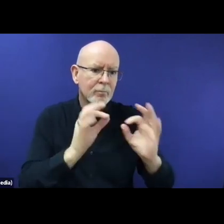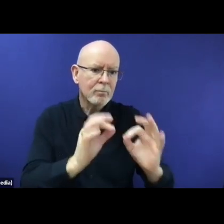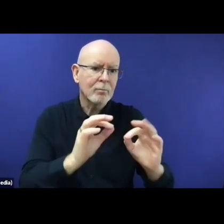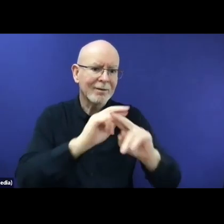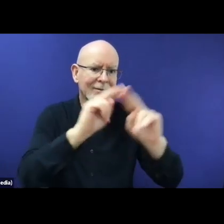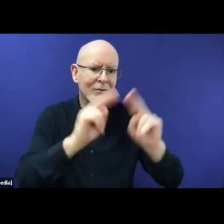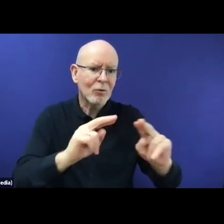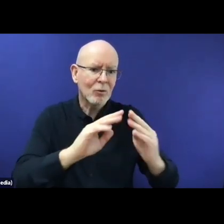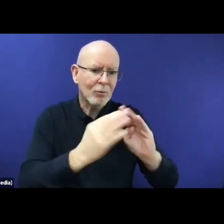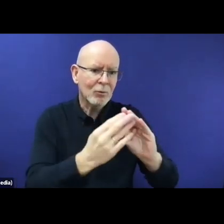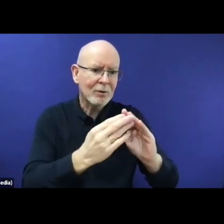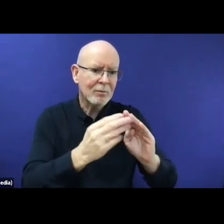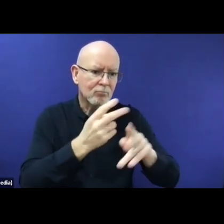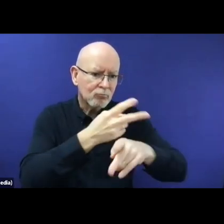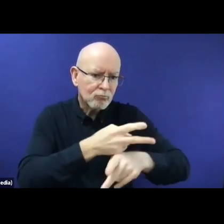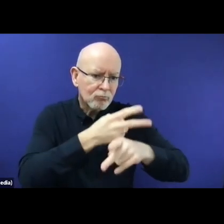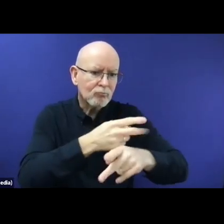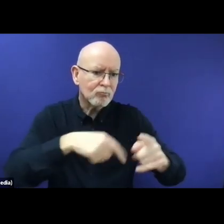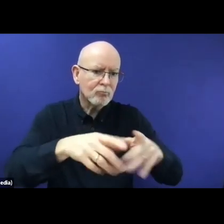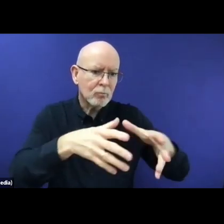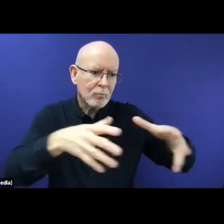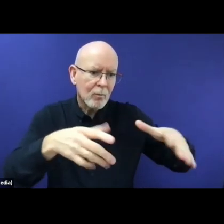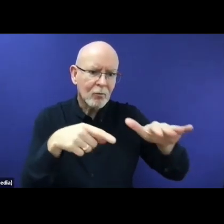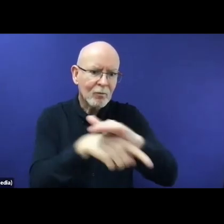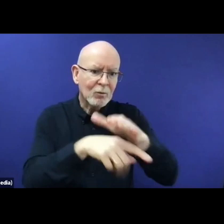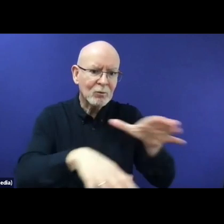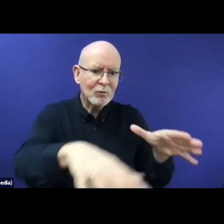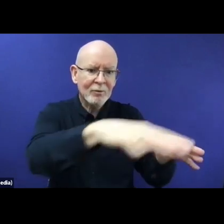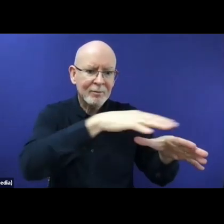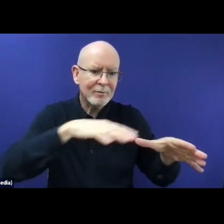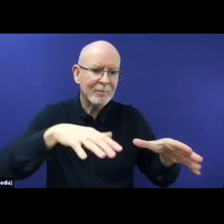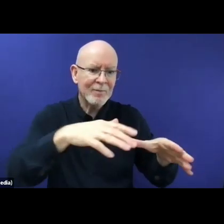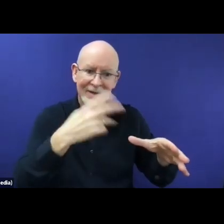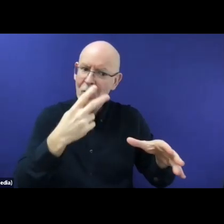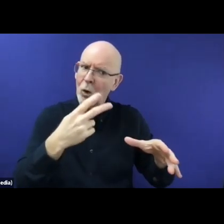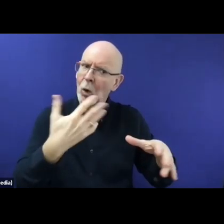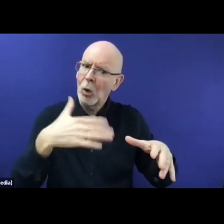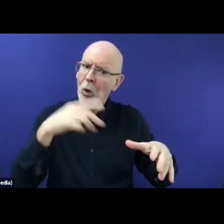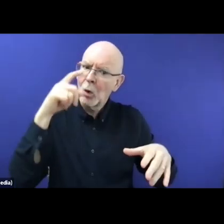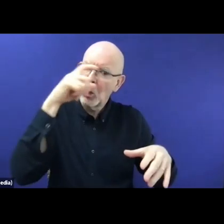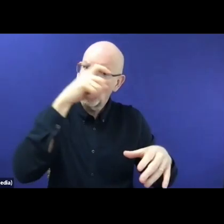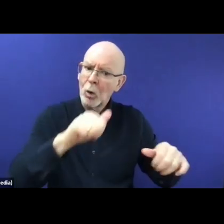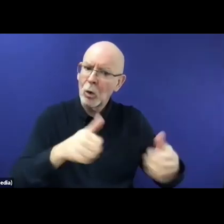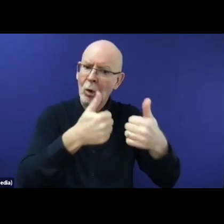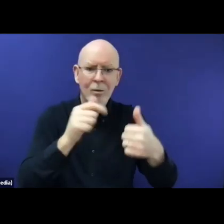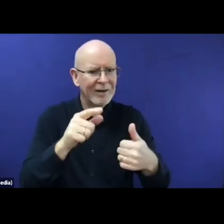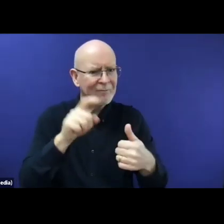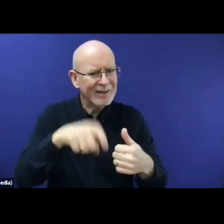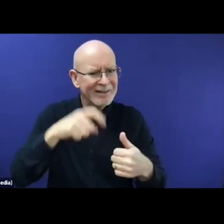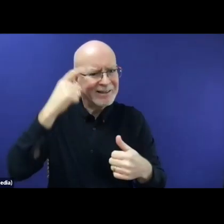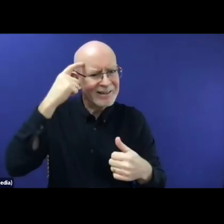a collective challenge, and therefore to seek the assistance and the support of everyone. We have been reaching